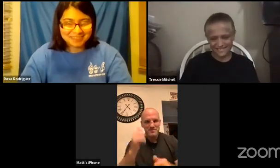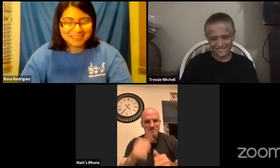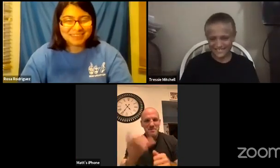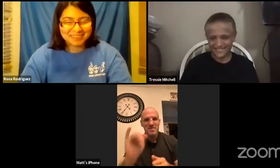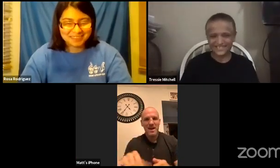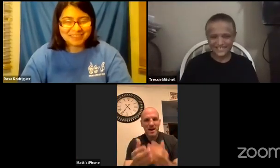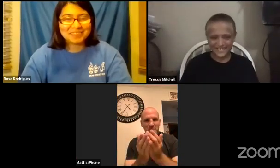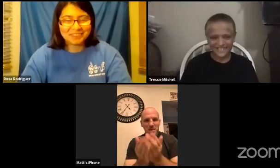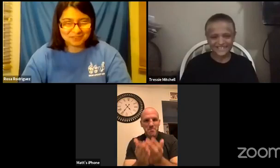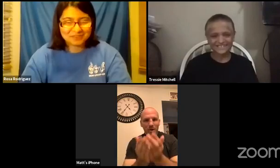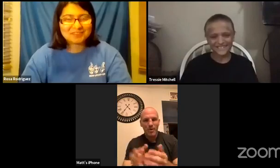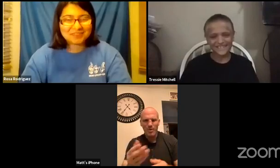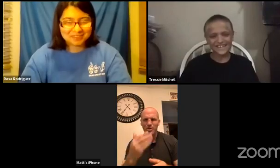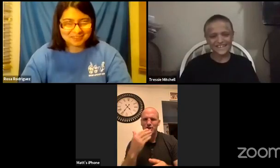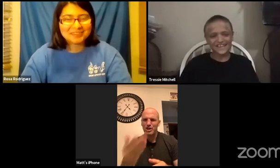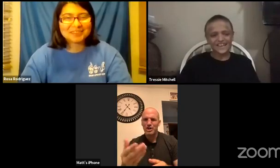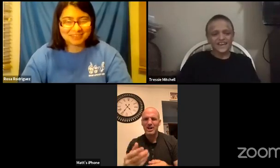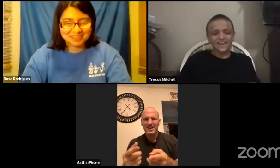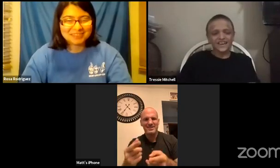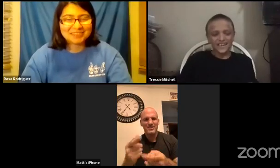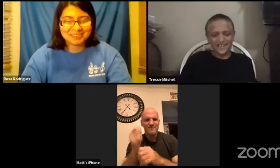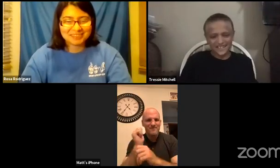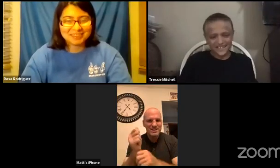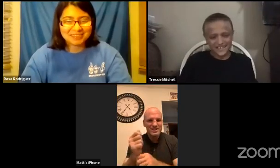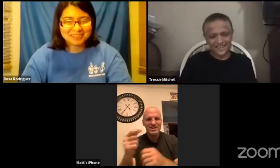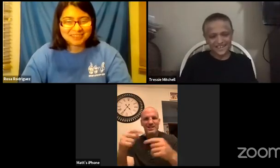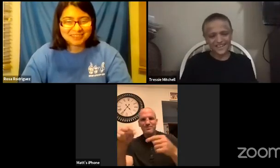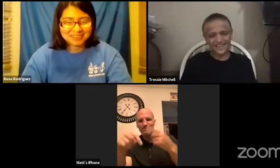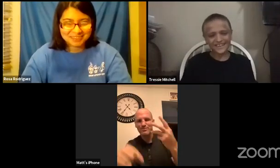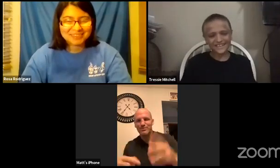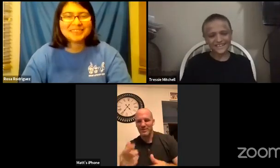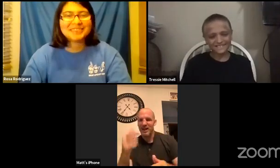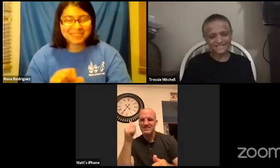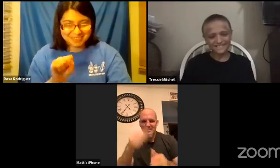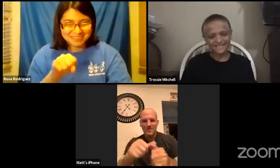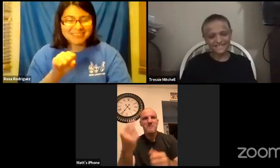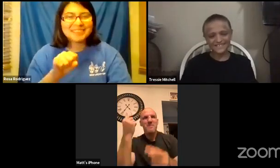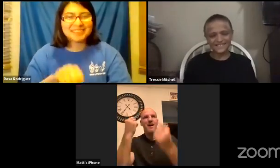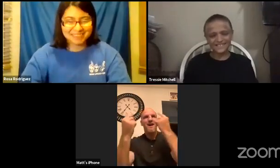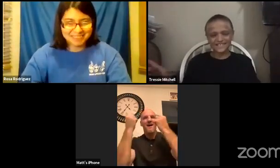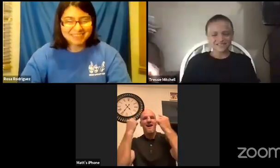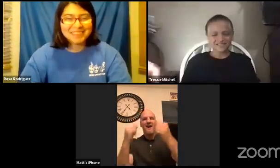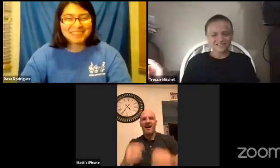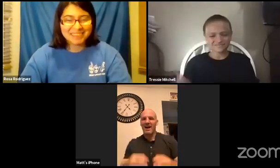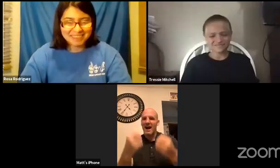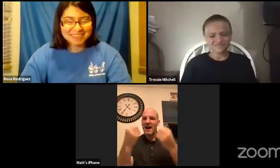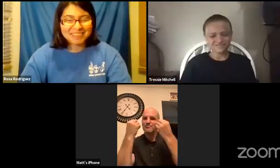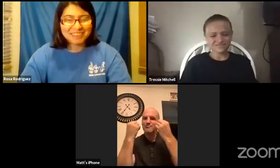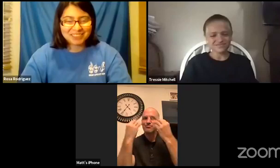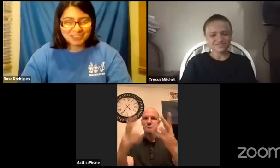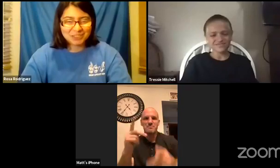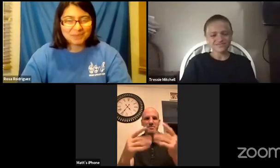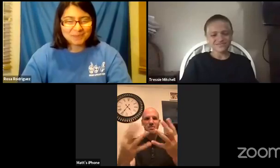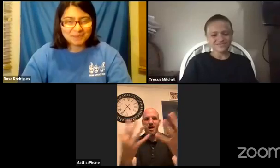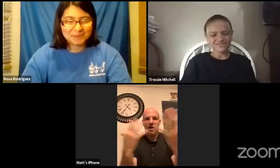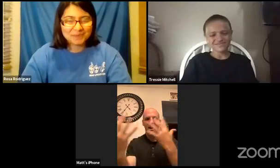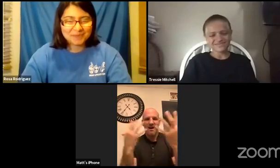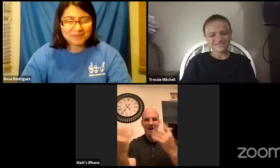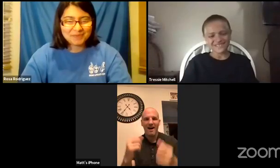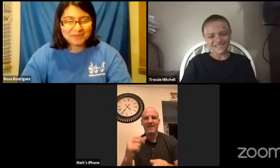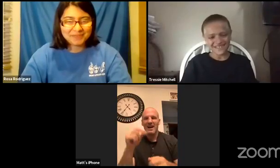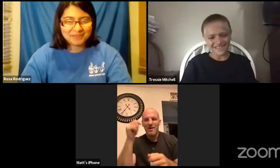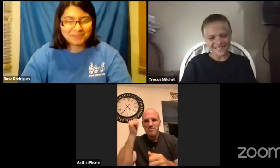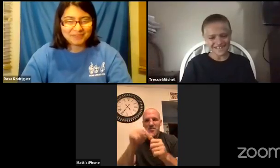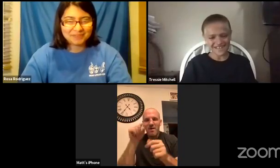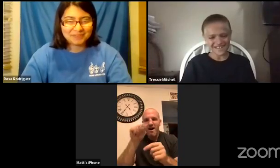First of all, Marshall, it's so good to see you. It's been a long time. I remember that day we went out on the fishing boat. I have very fond